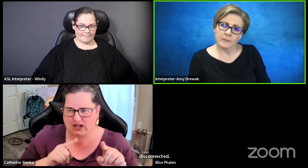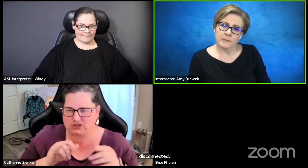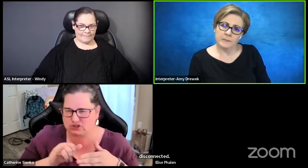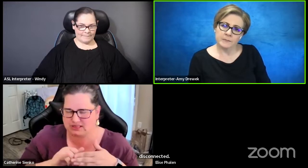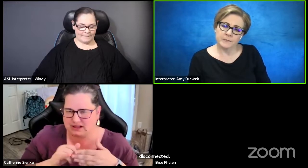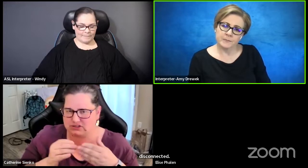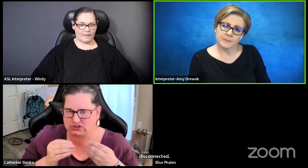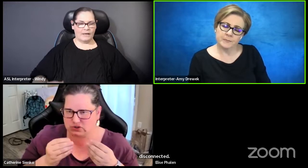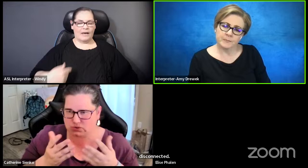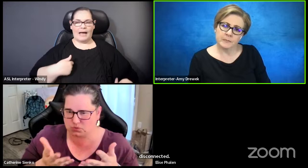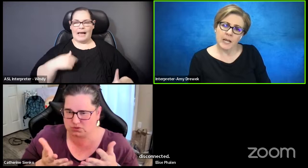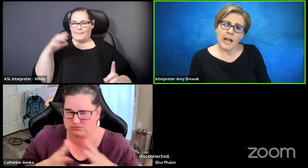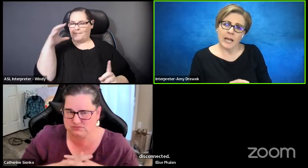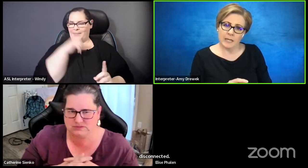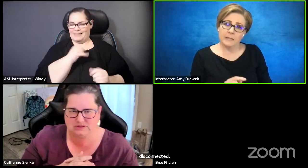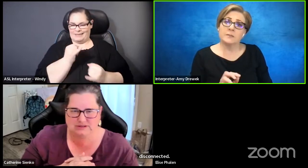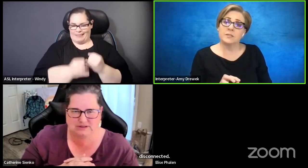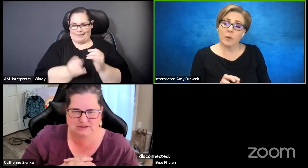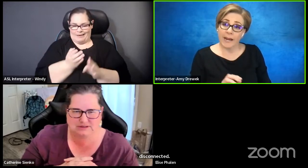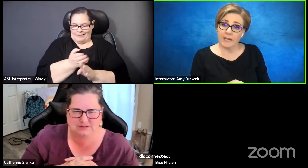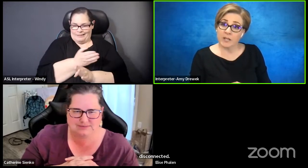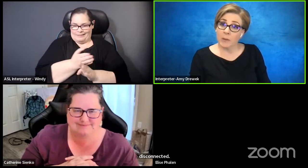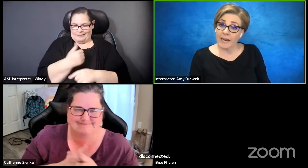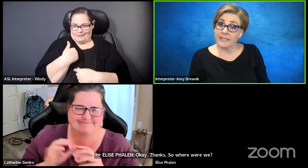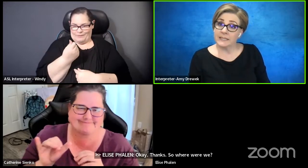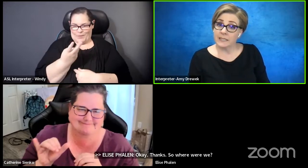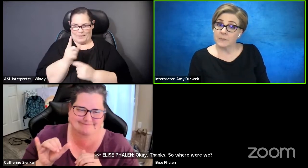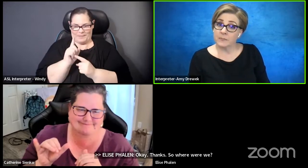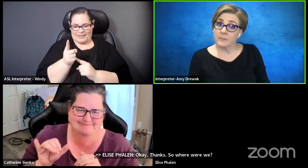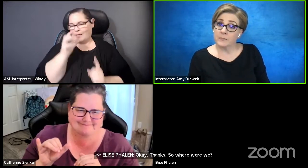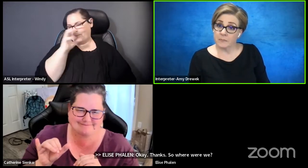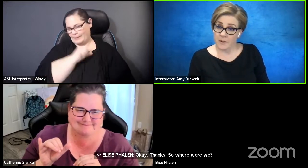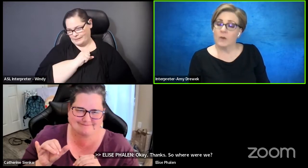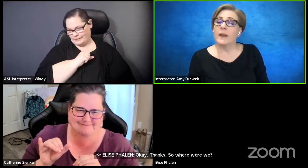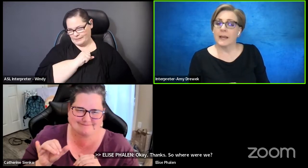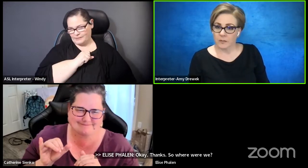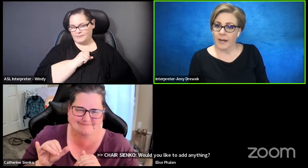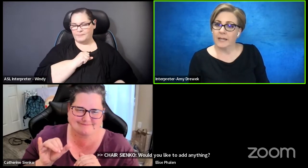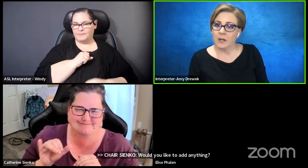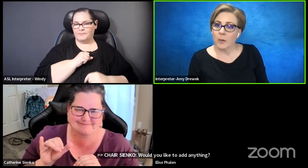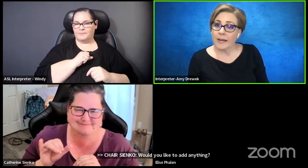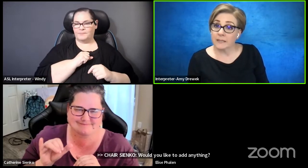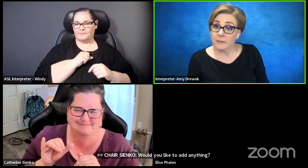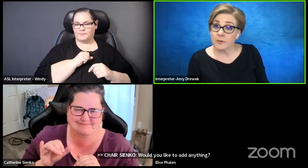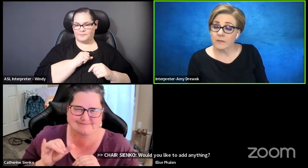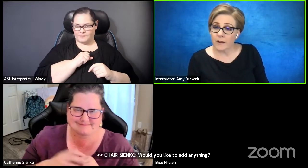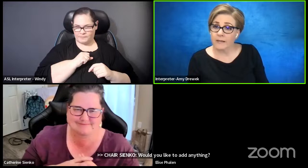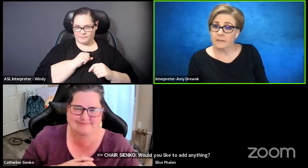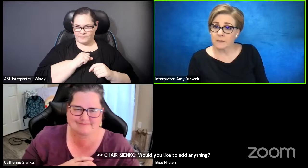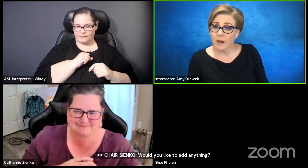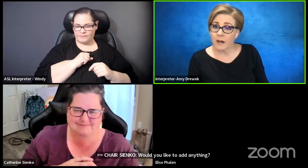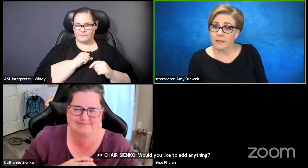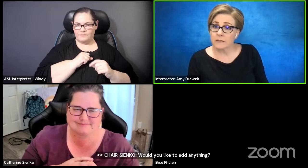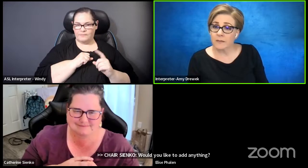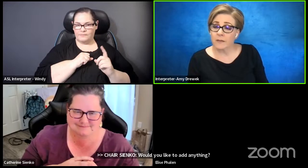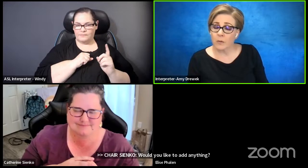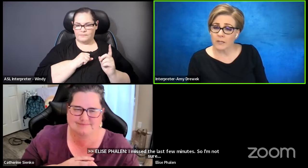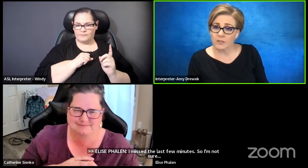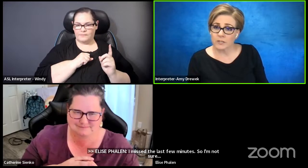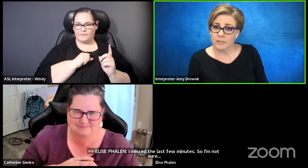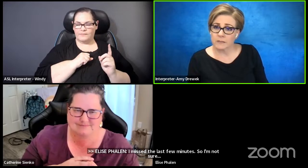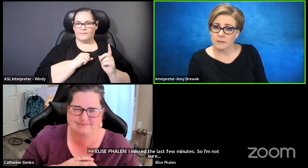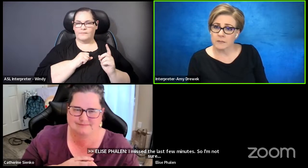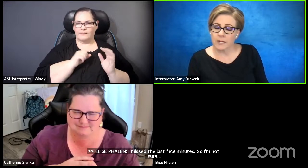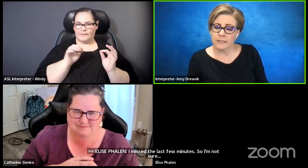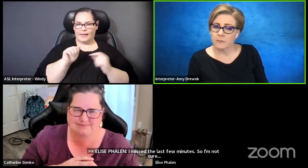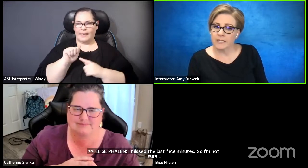I missed the last few minutes, so I'm So not. ADOA did, okay, so ADOA did provide some guidance